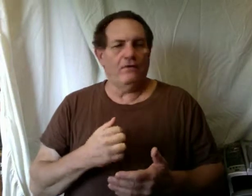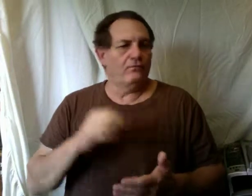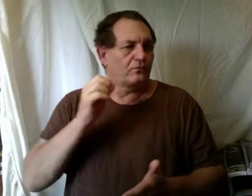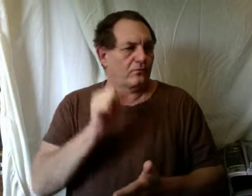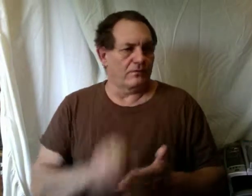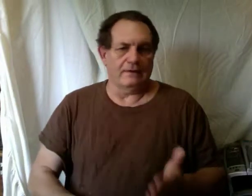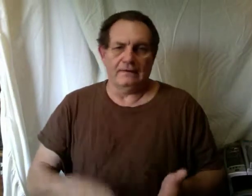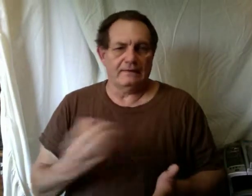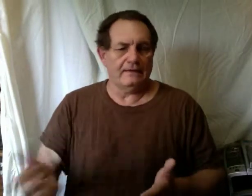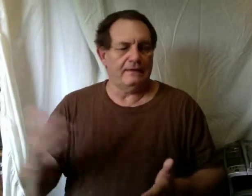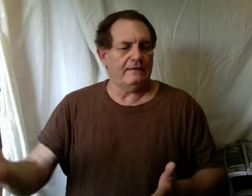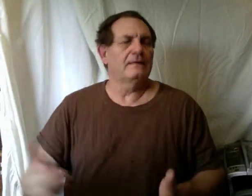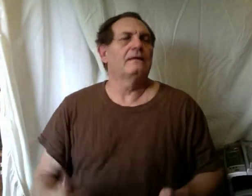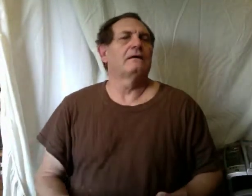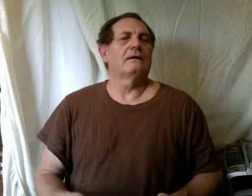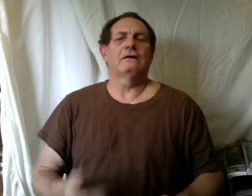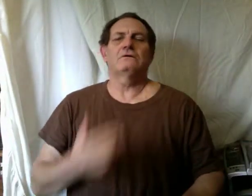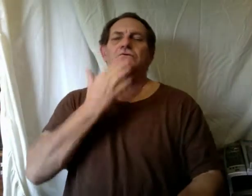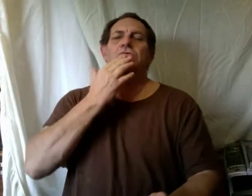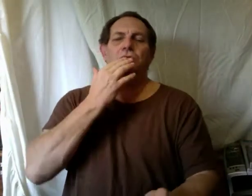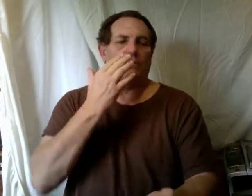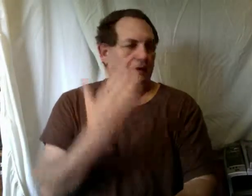Everything is great.